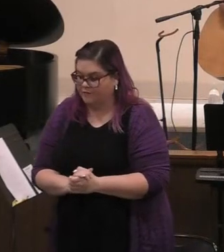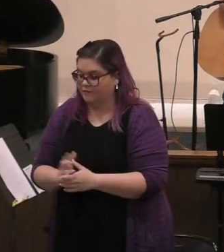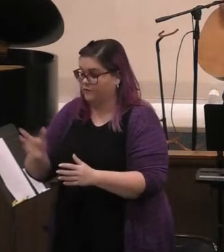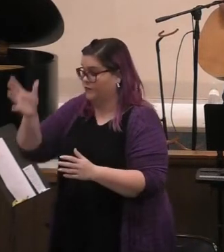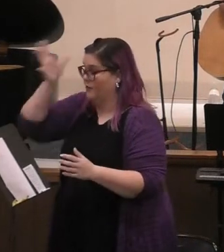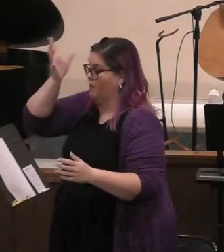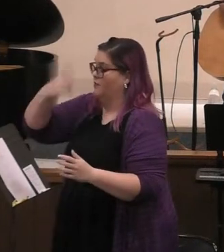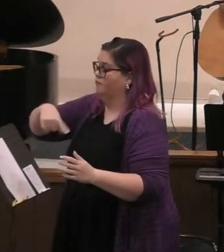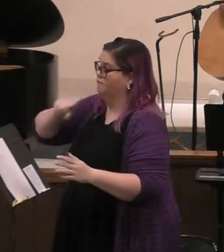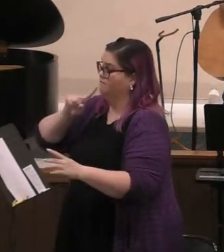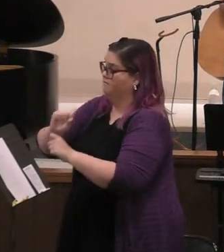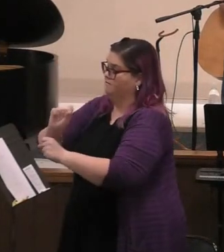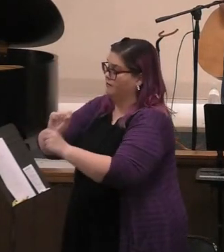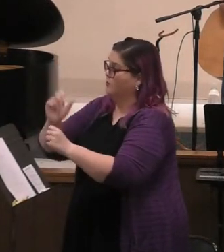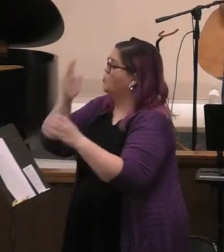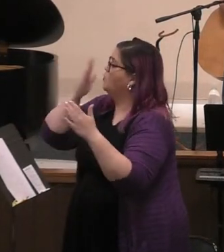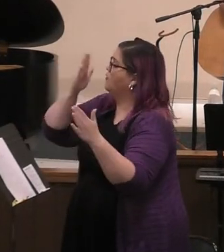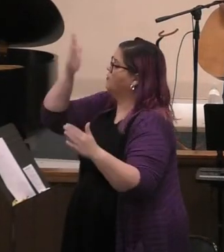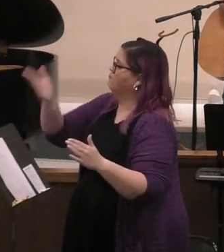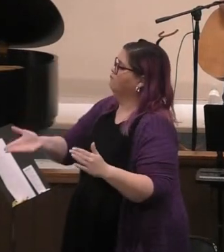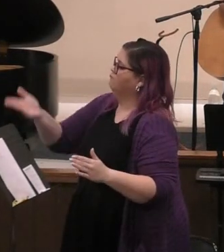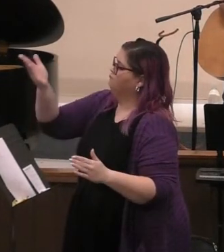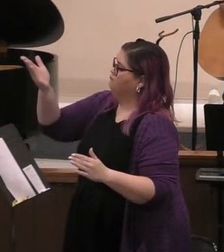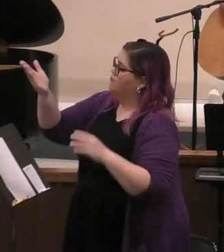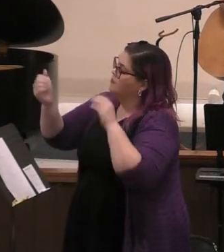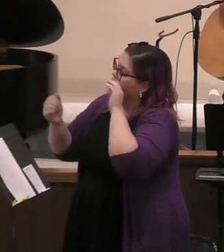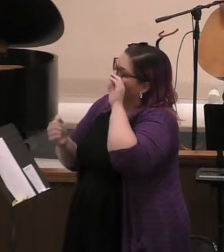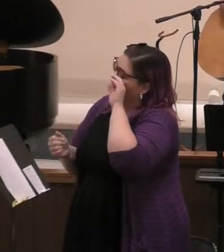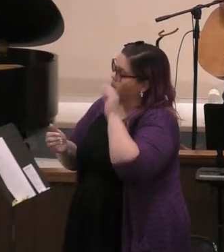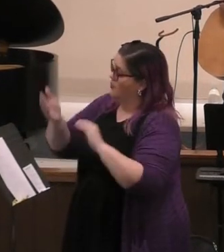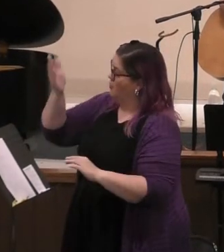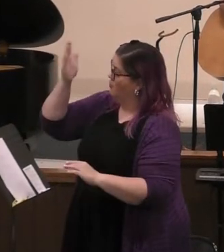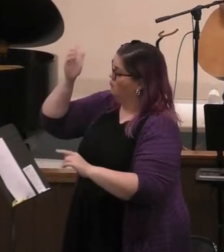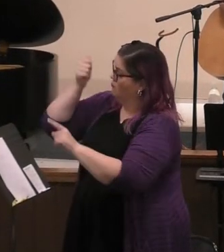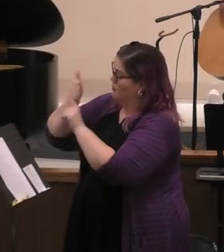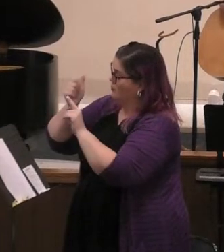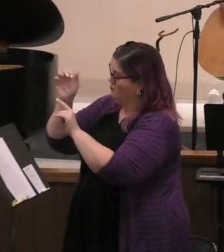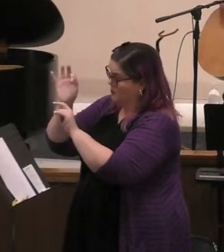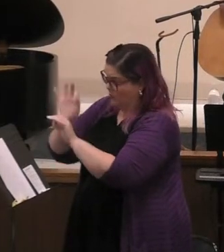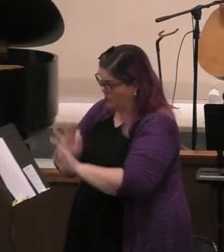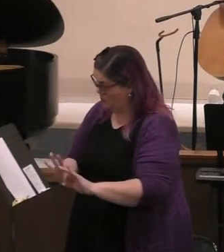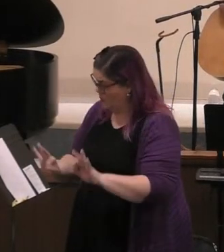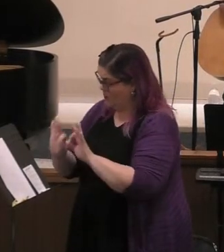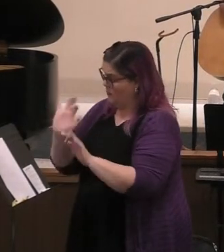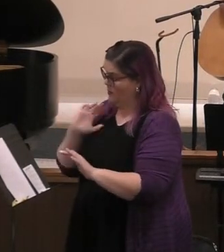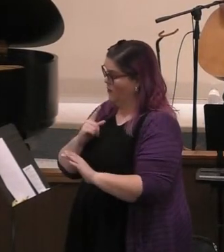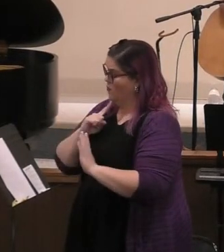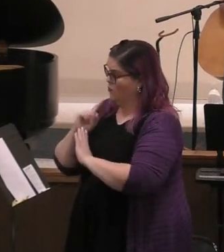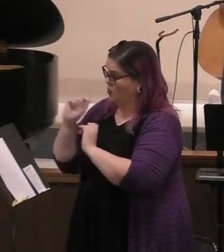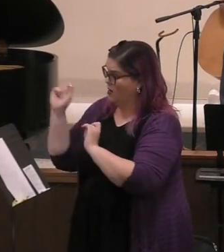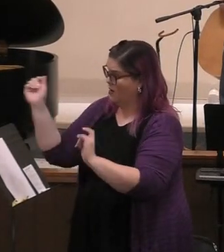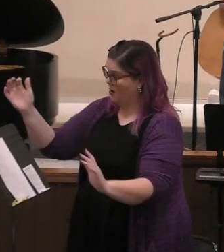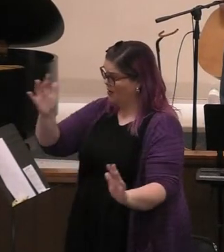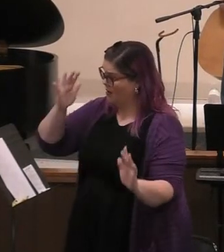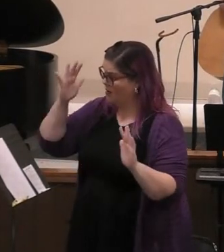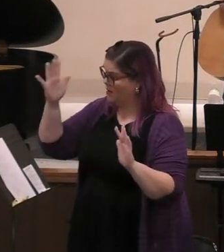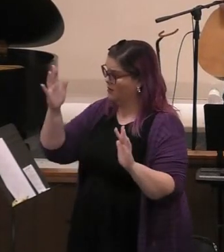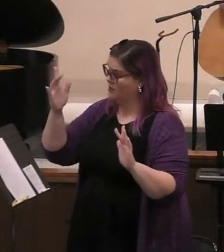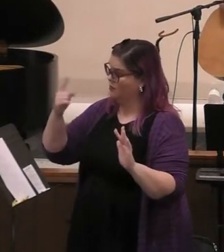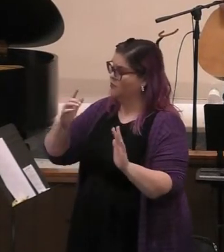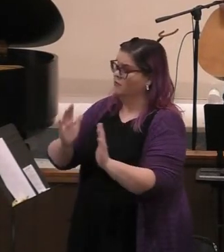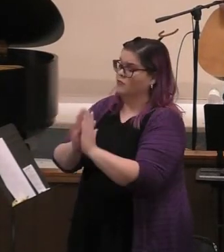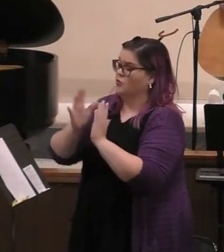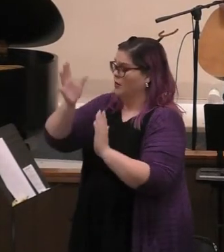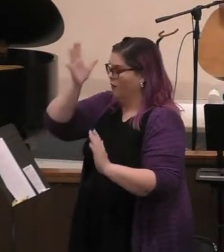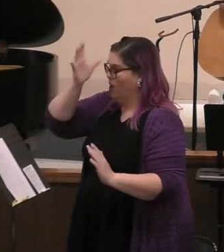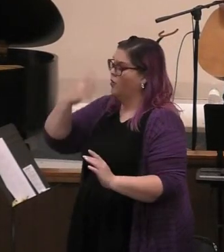Father, we are indeed grateful to you. You are worthy of our praise. I just pray, Father, that